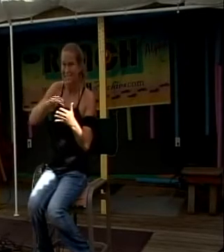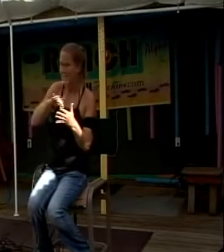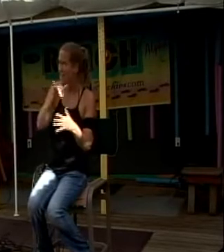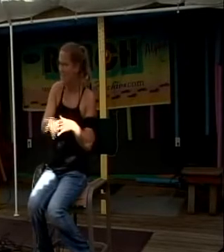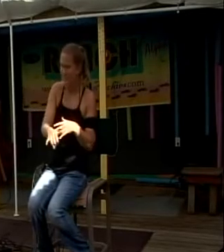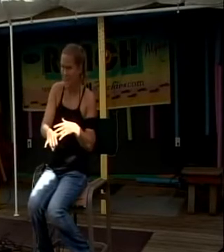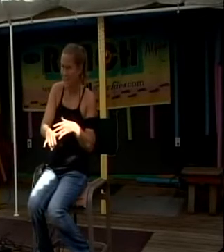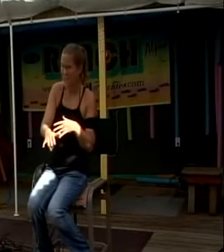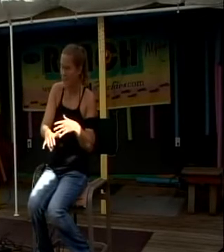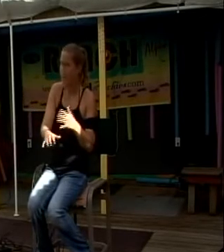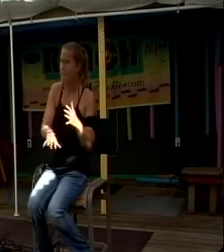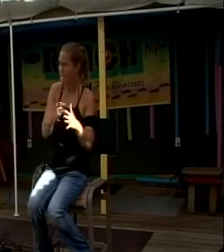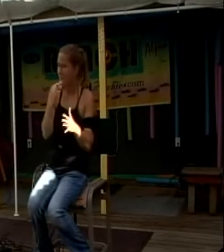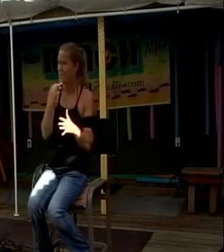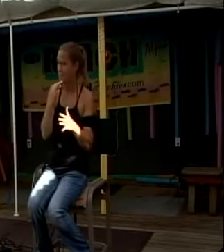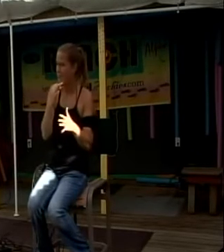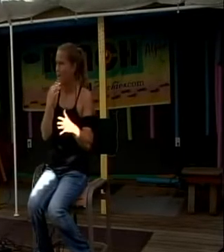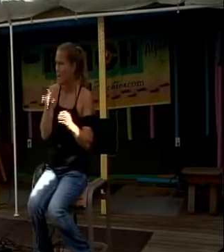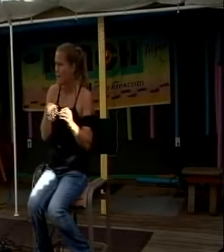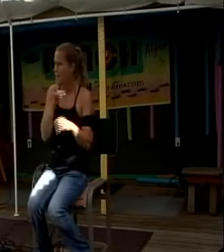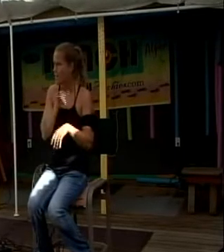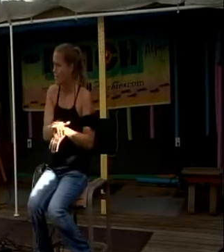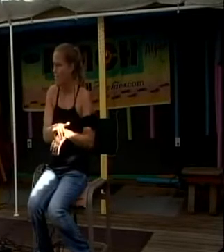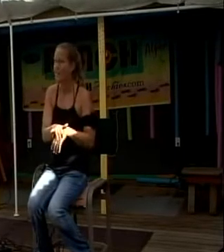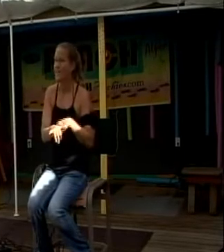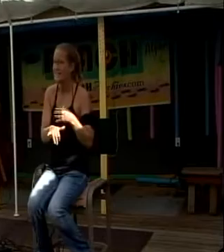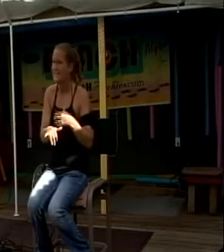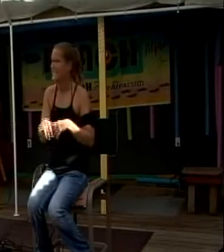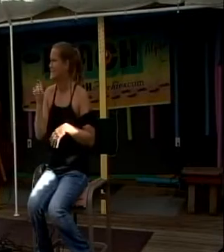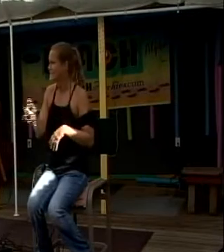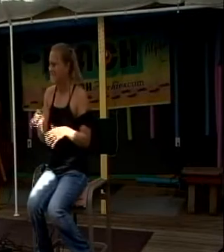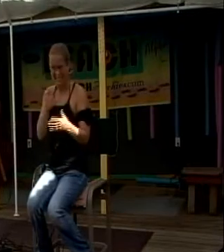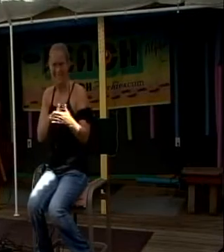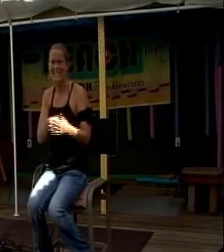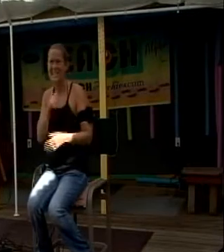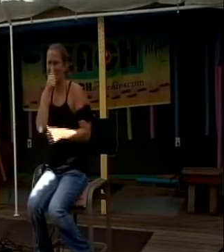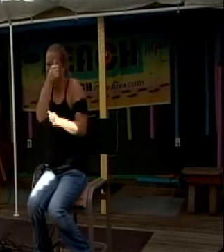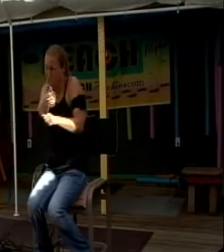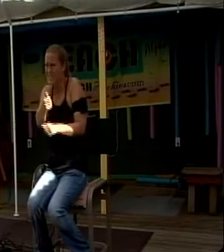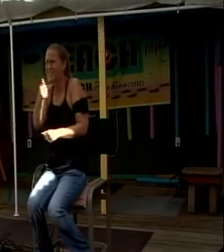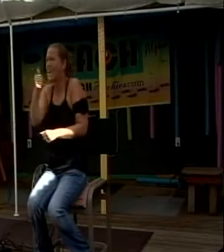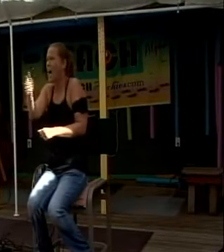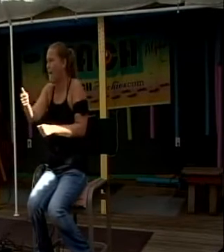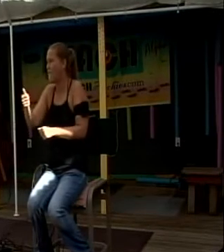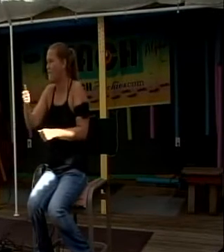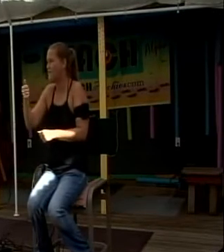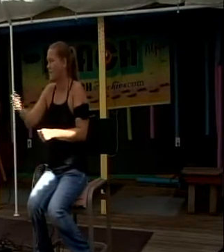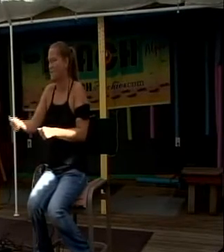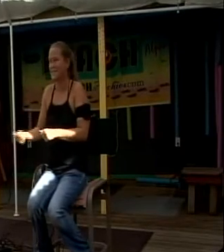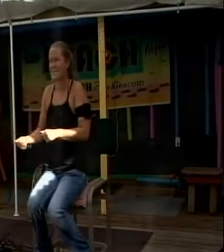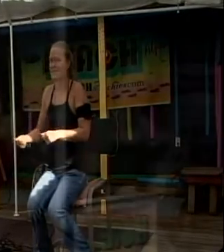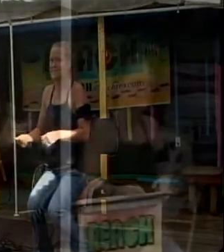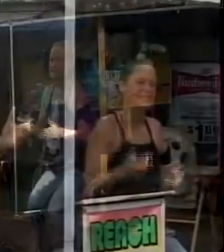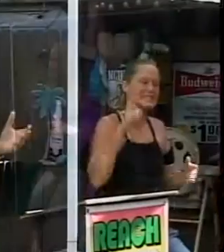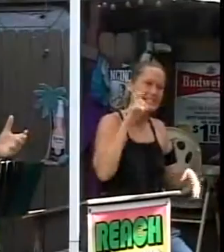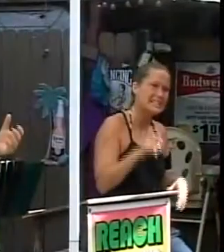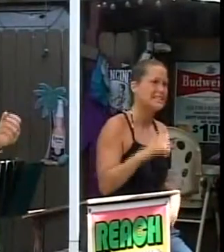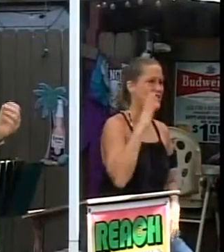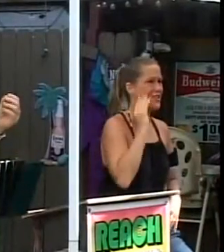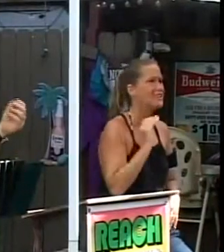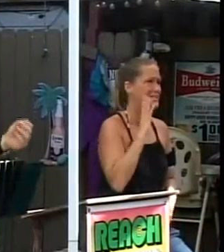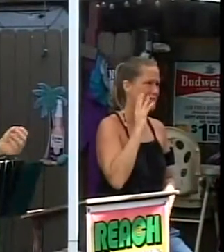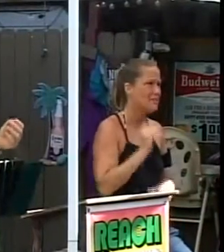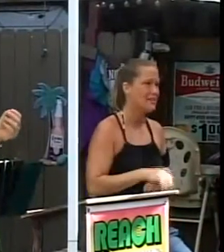yourself, because I can tell you about it till I'm blue in the face. It won't mean anything to you unless you experience it. It's a way to